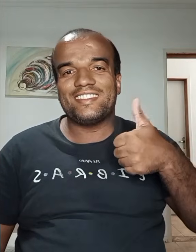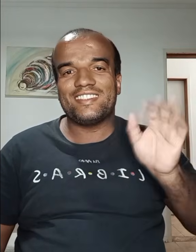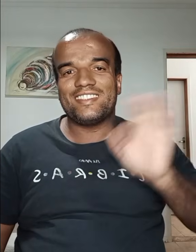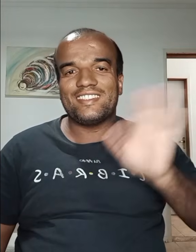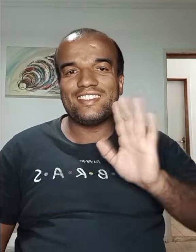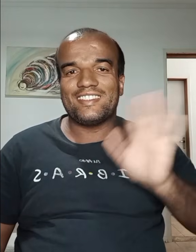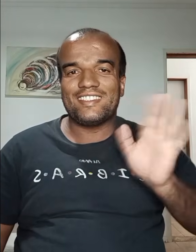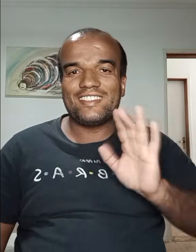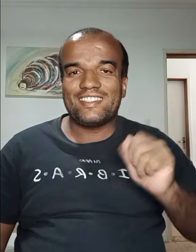Set me free.